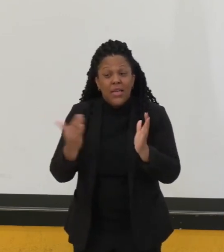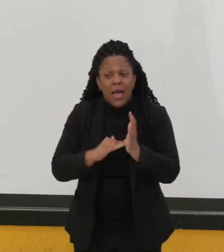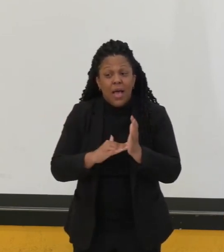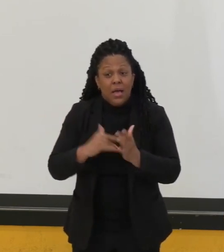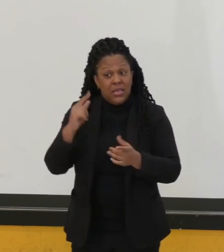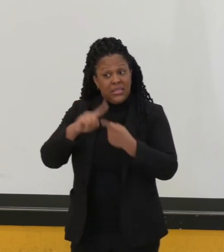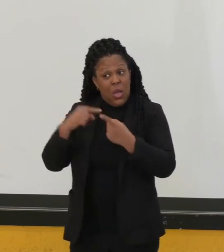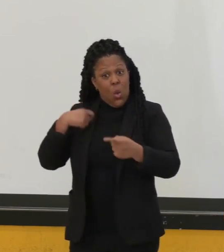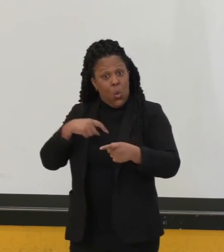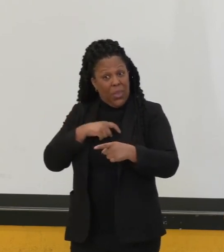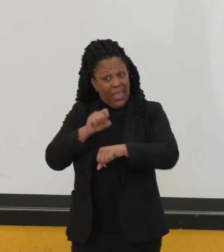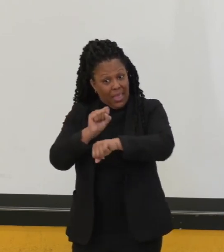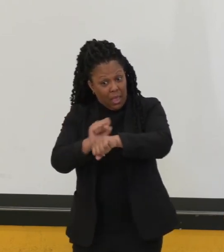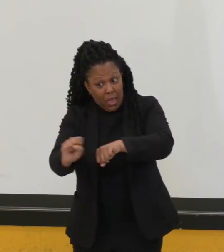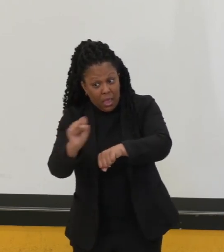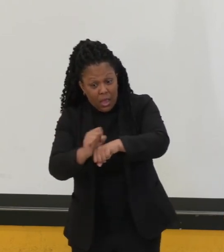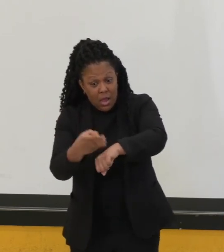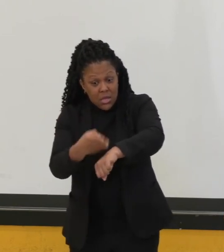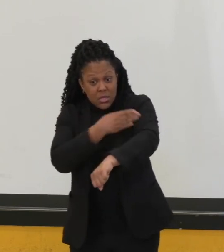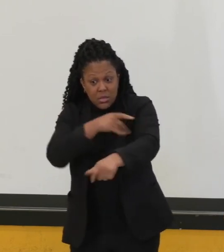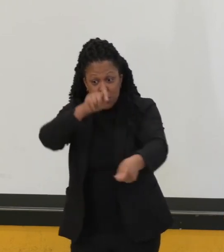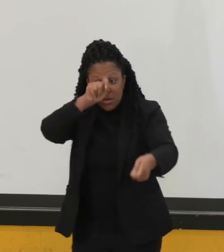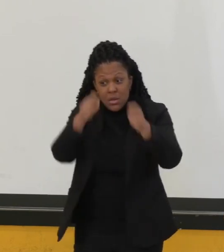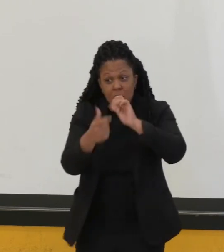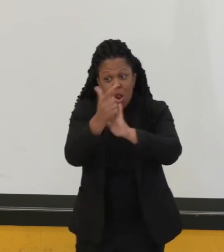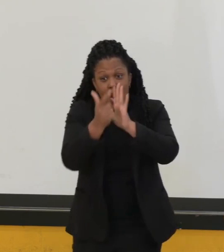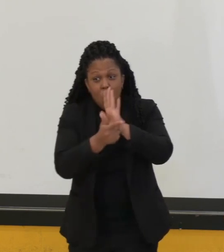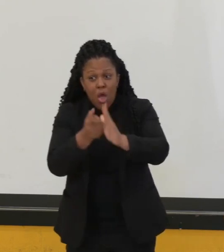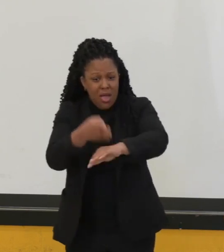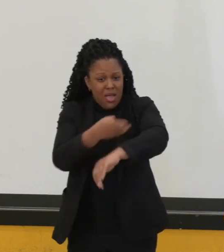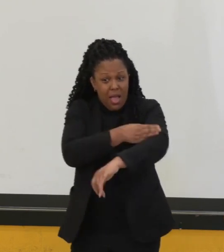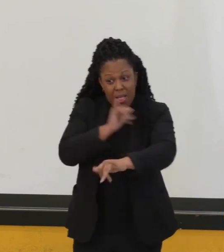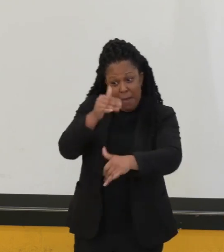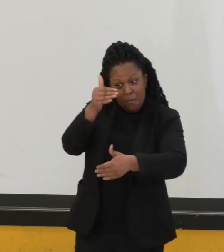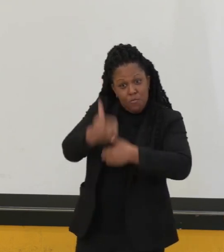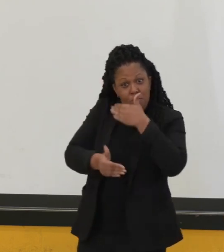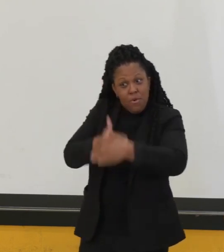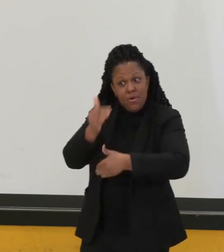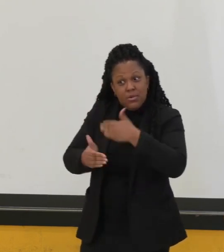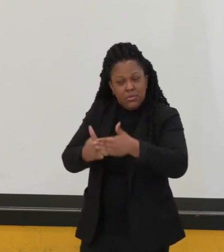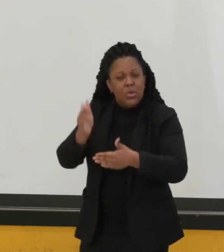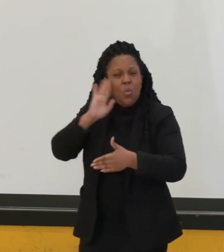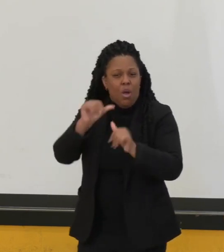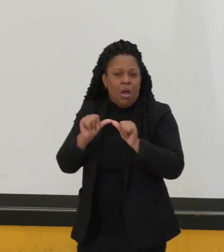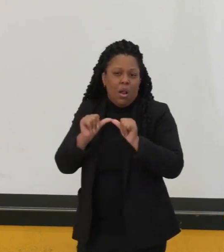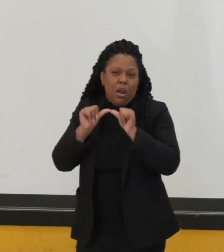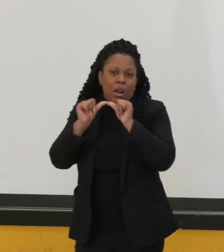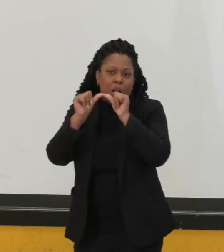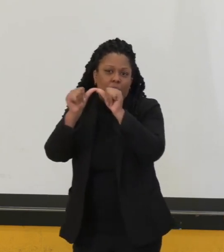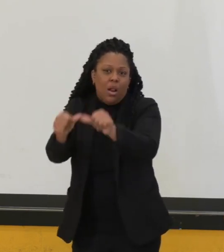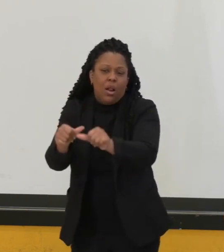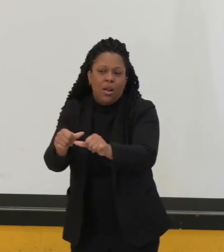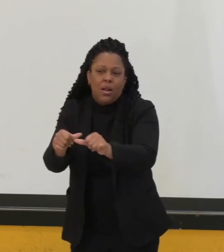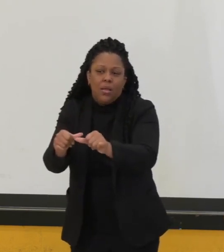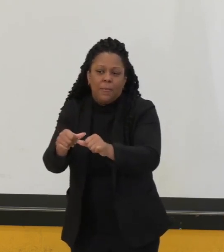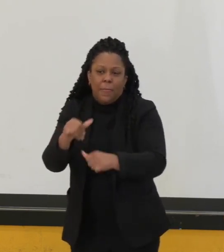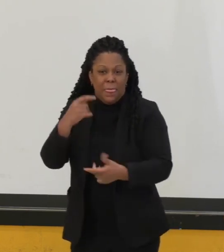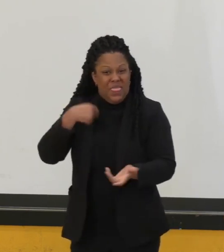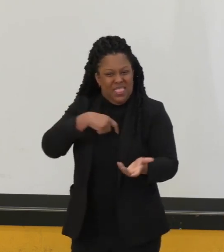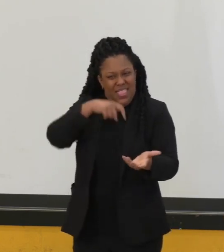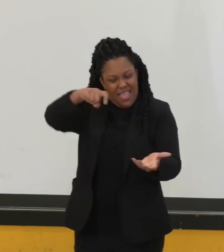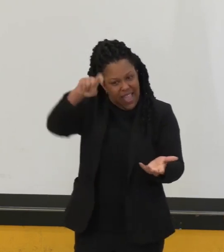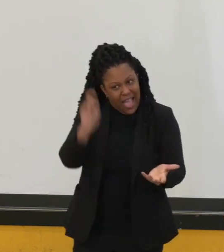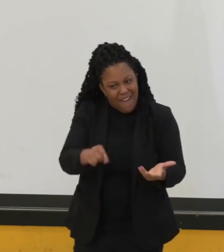it, continuing to stand up organizations like we've done here to put out the fire after it's been